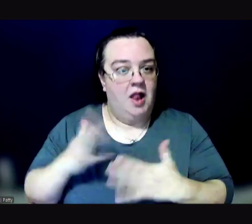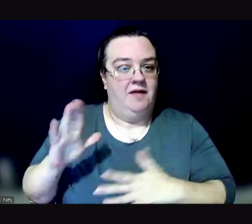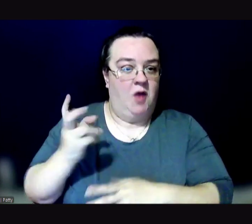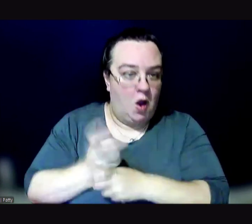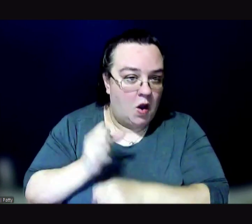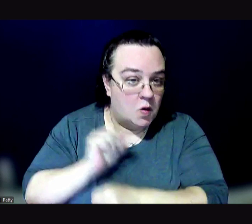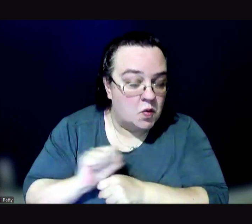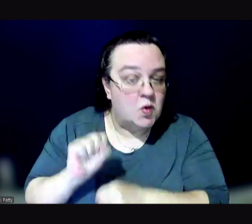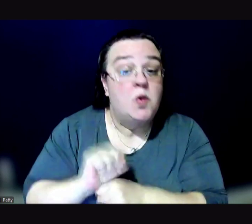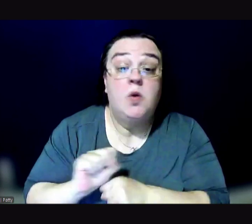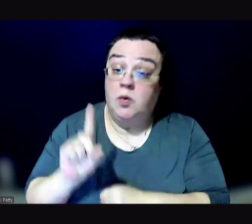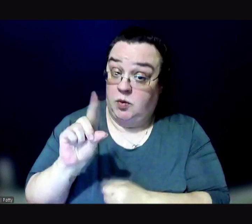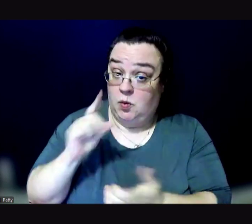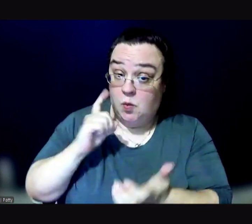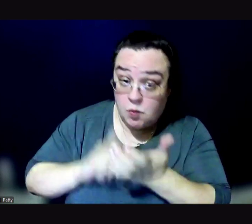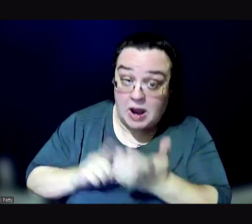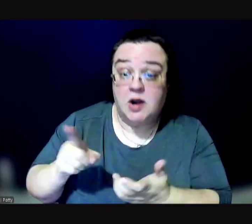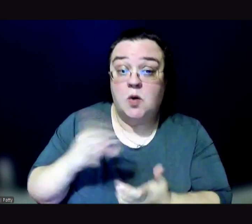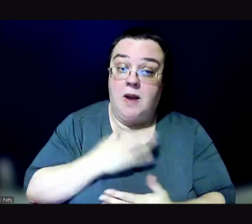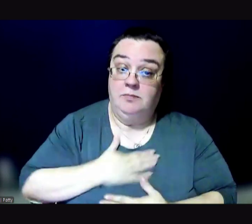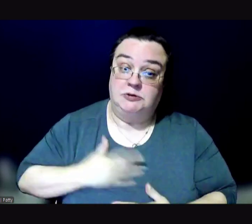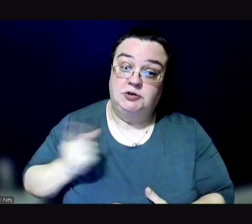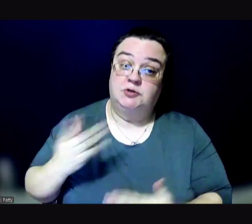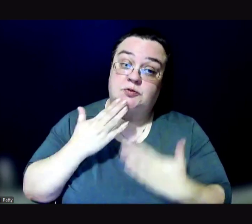do recognize you and appreciate you. Thank you.